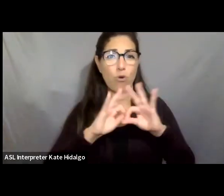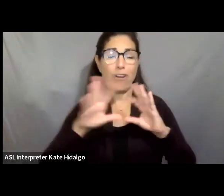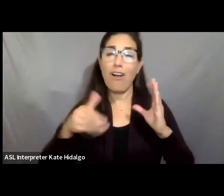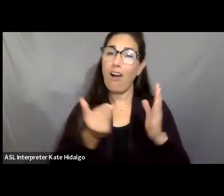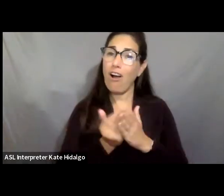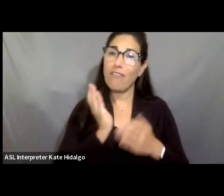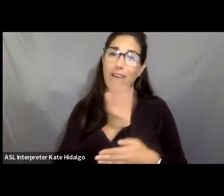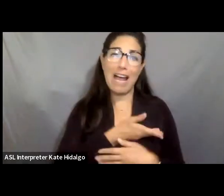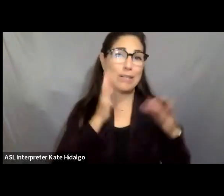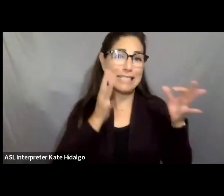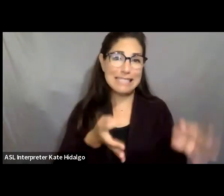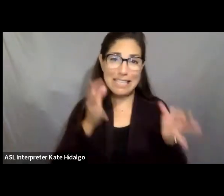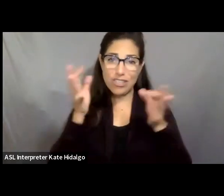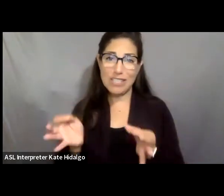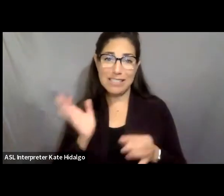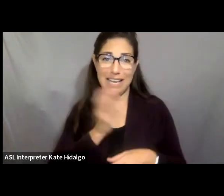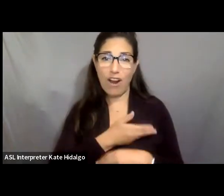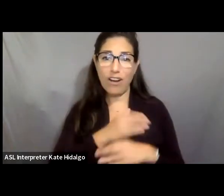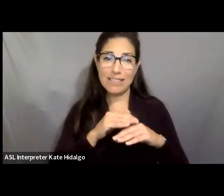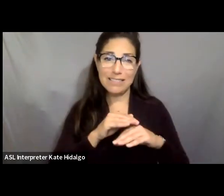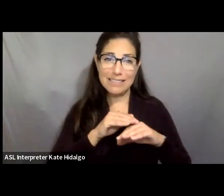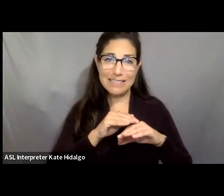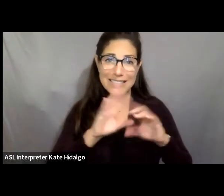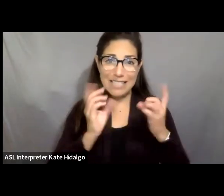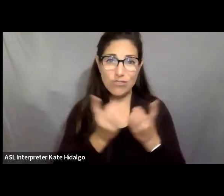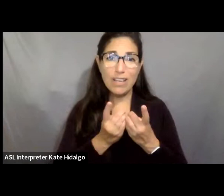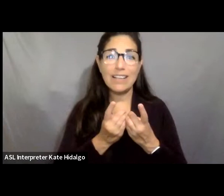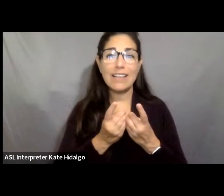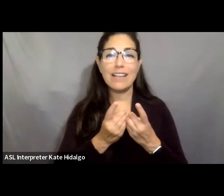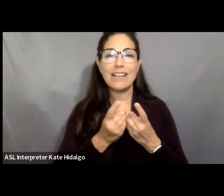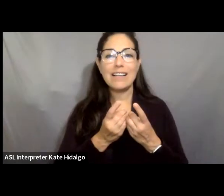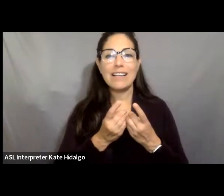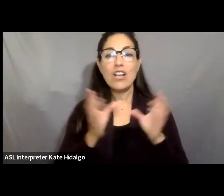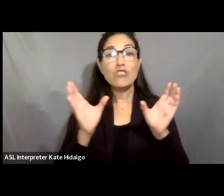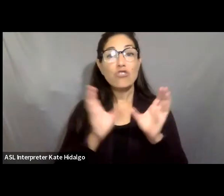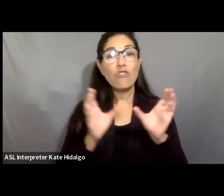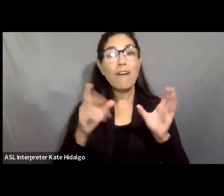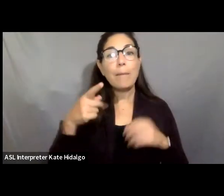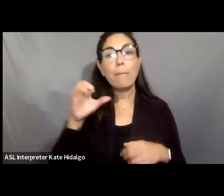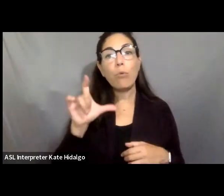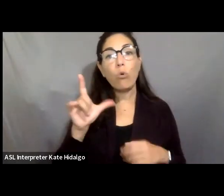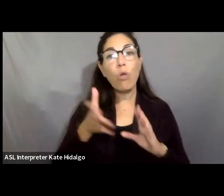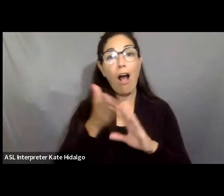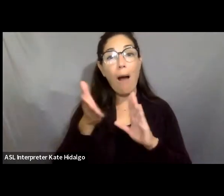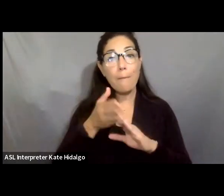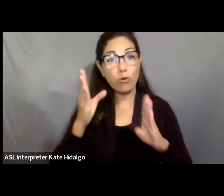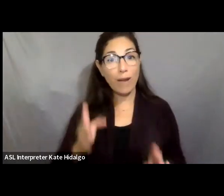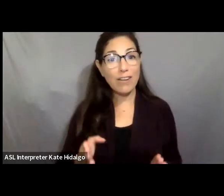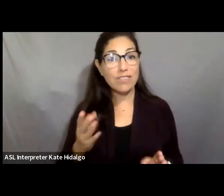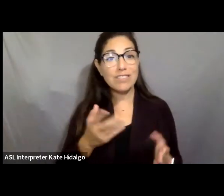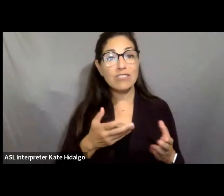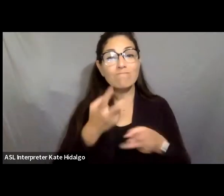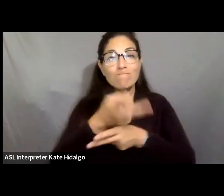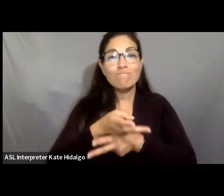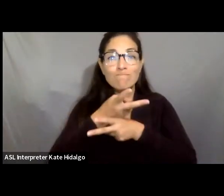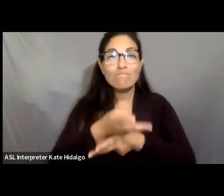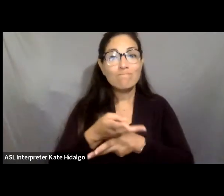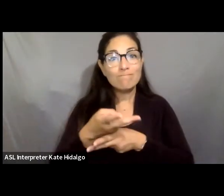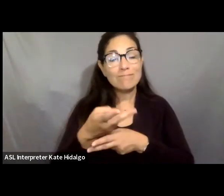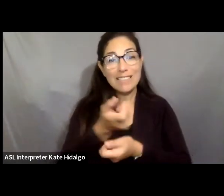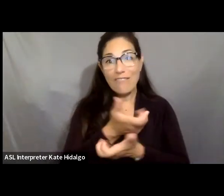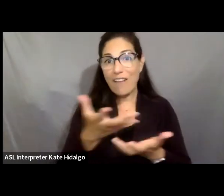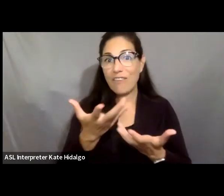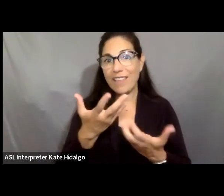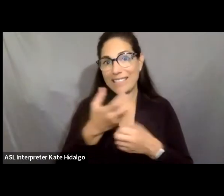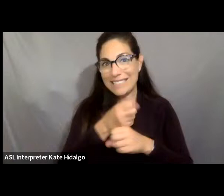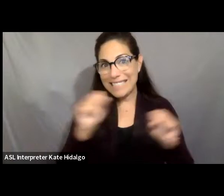decision making in our district. The facility managers are our certified pool operators and are in charge of the operations and safety of our pool.